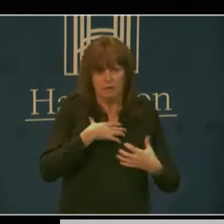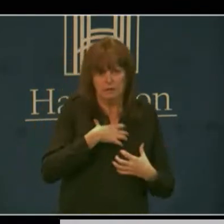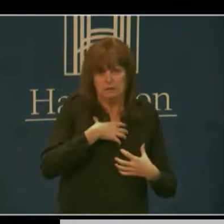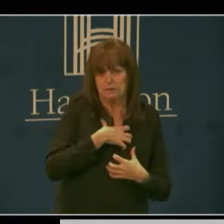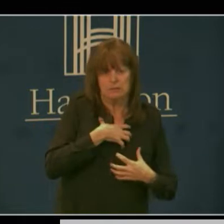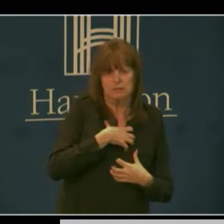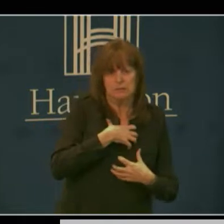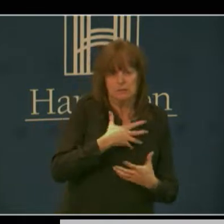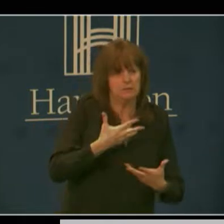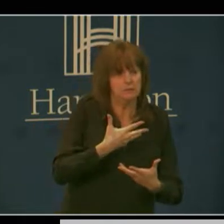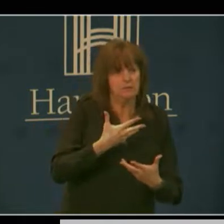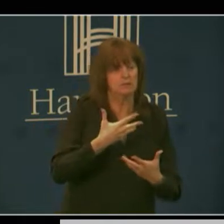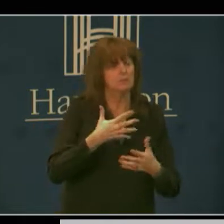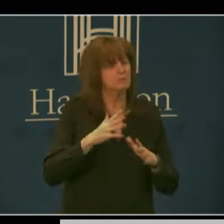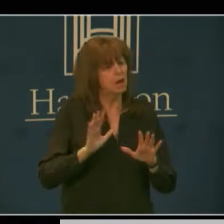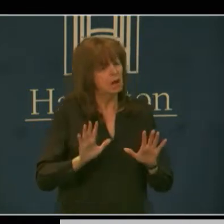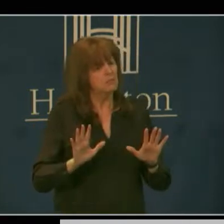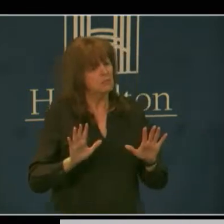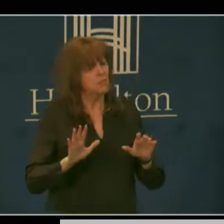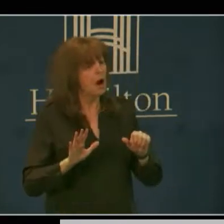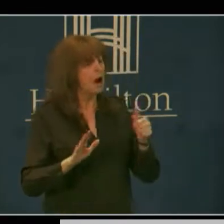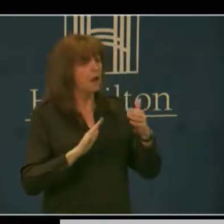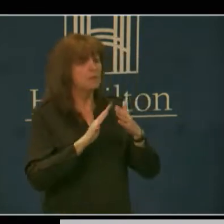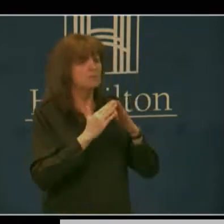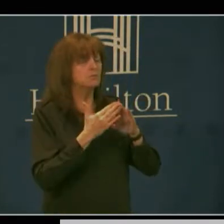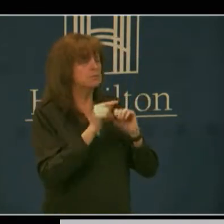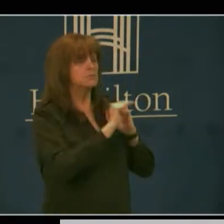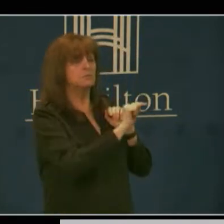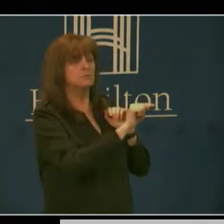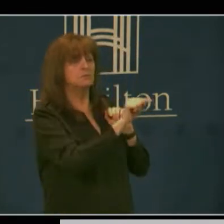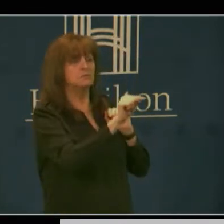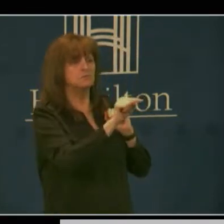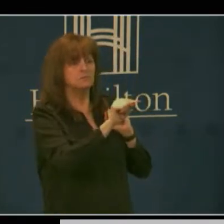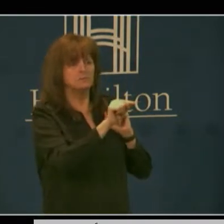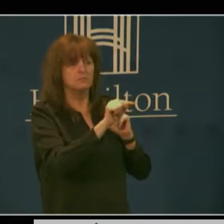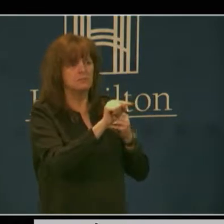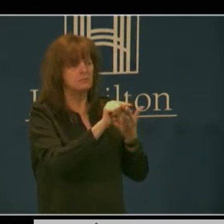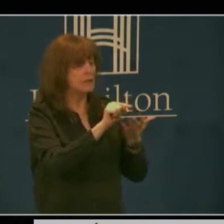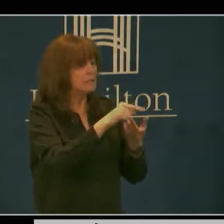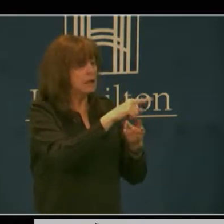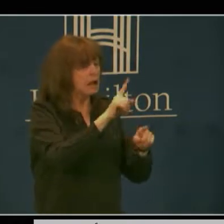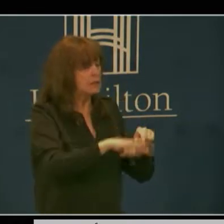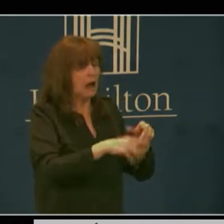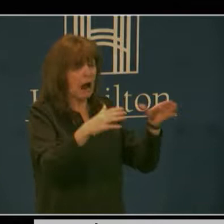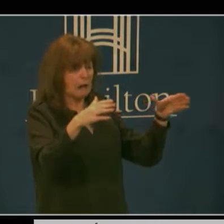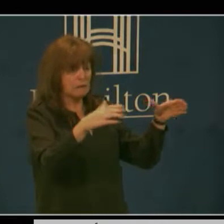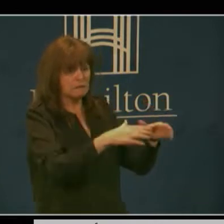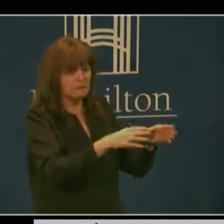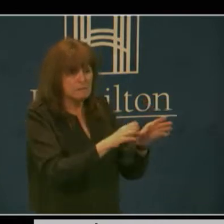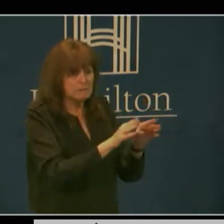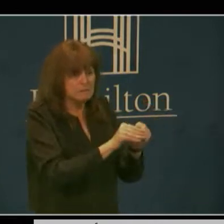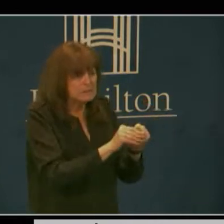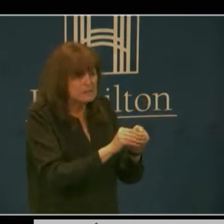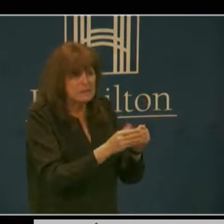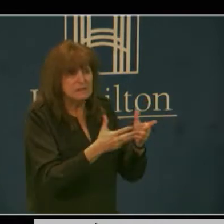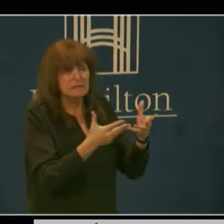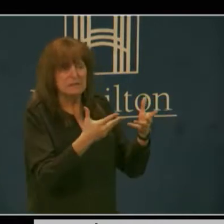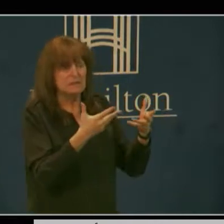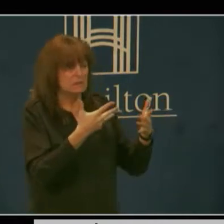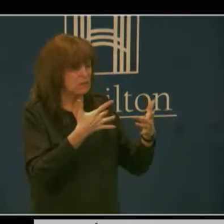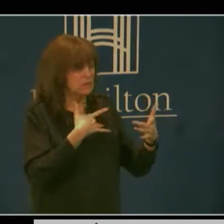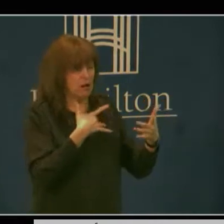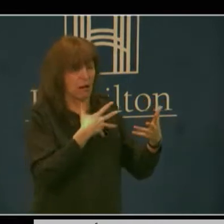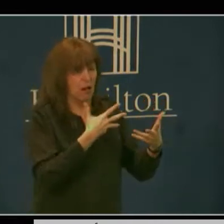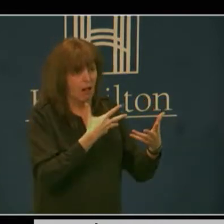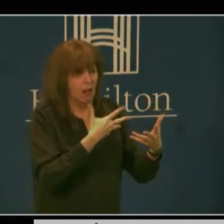that some municipalities were not able to meet the way this council did, and the mayor then, if he wanted to have the staff do the